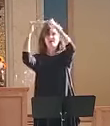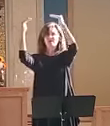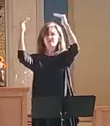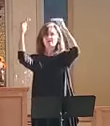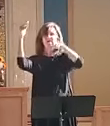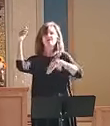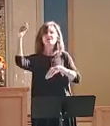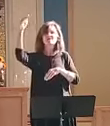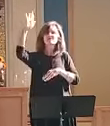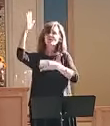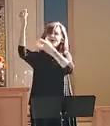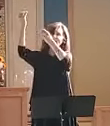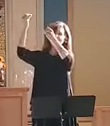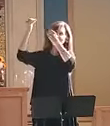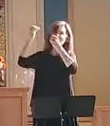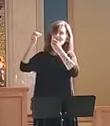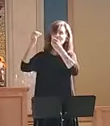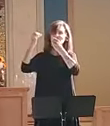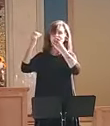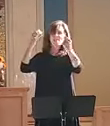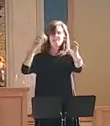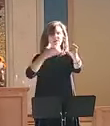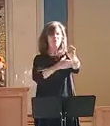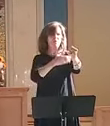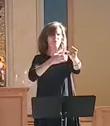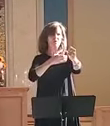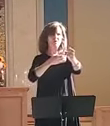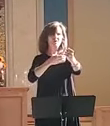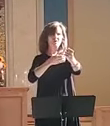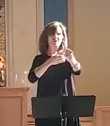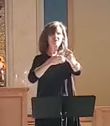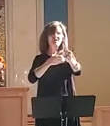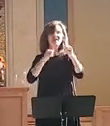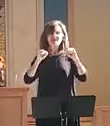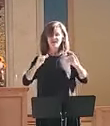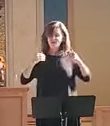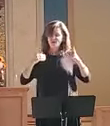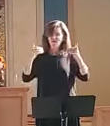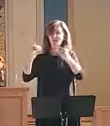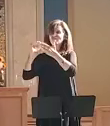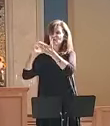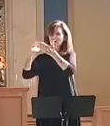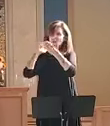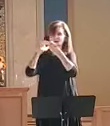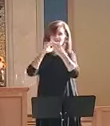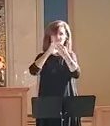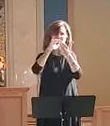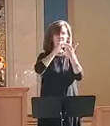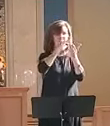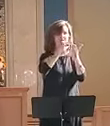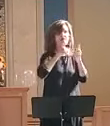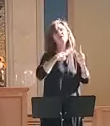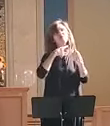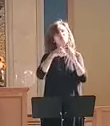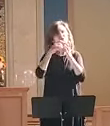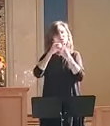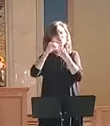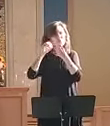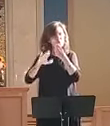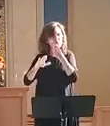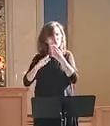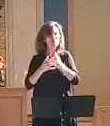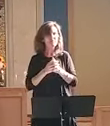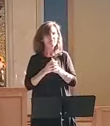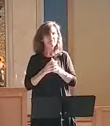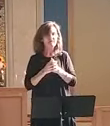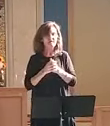God gives us a great power to forgive and to remove. For us